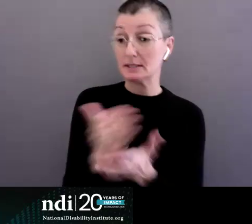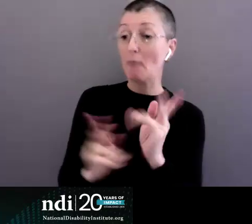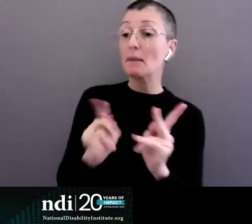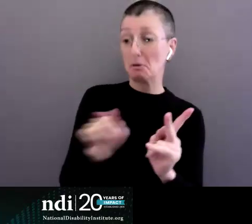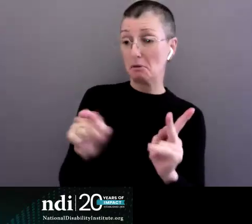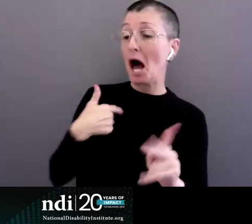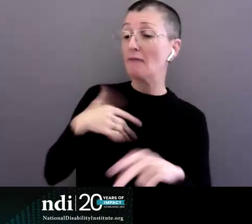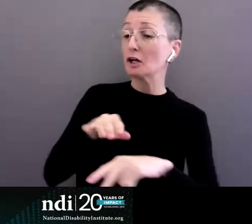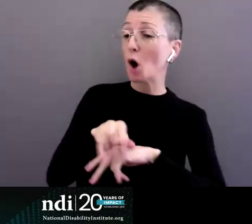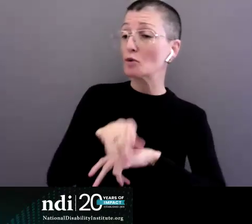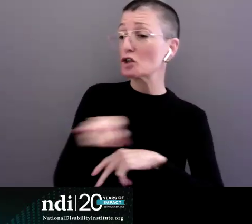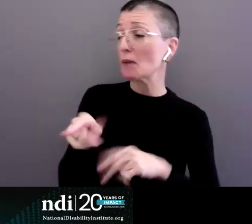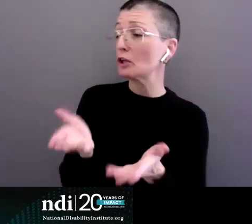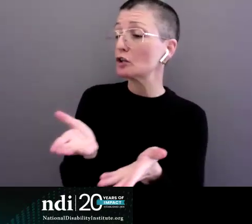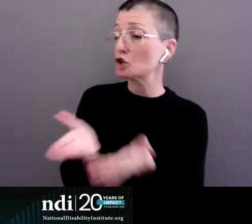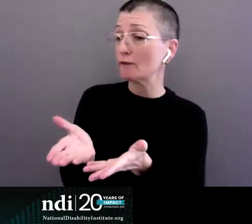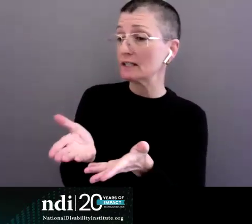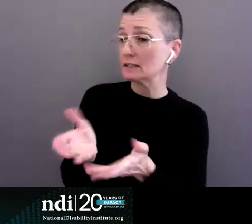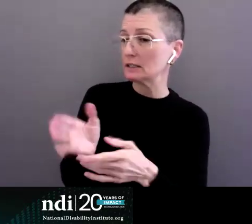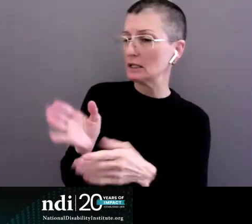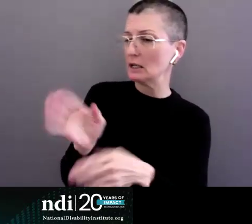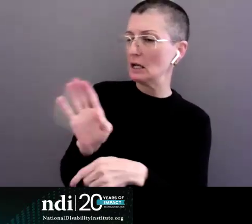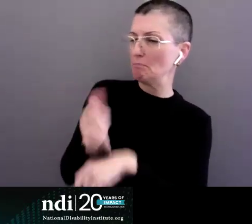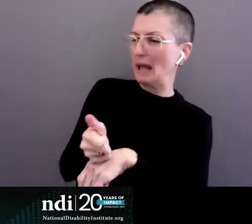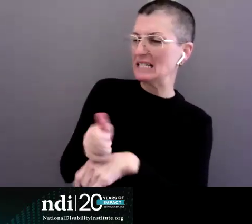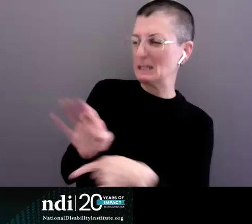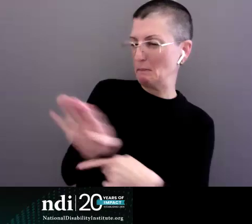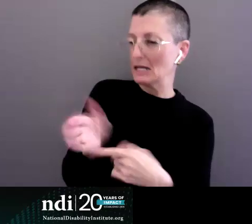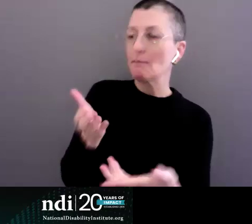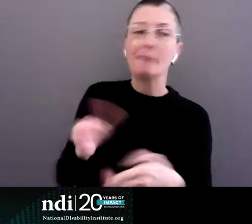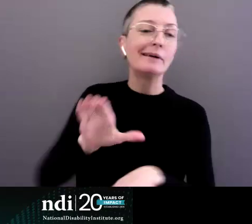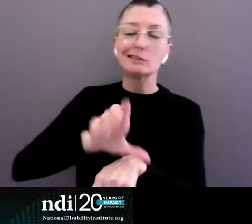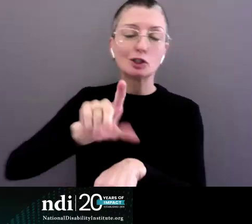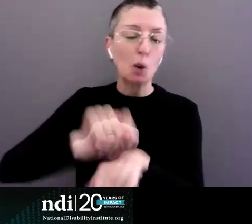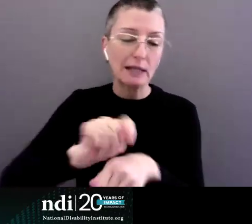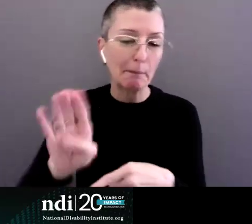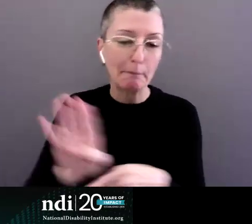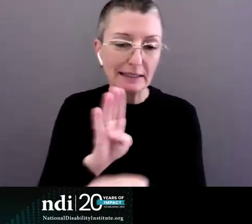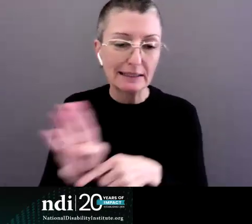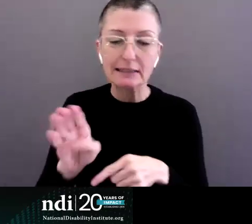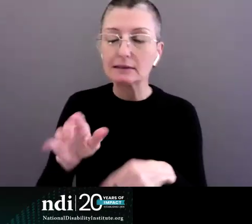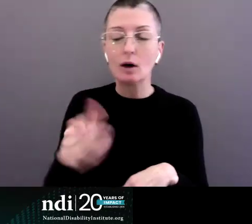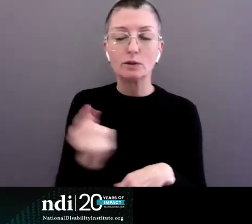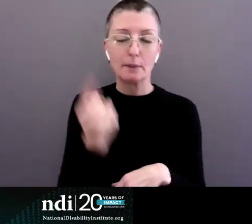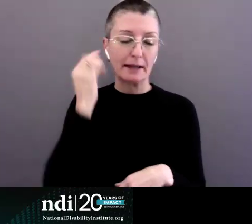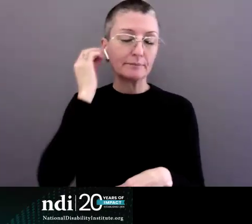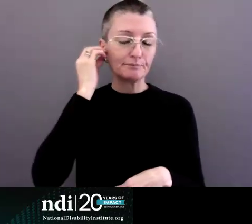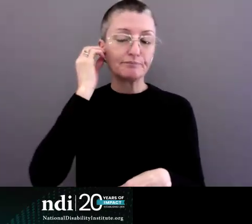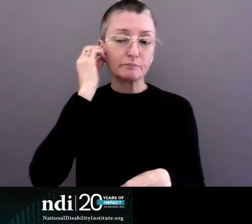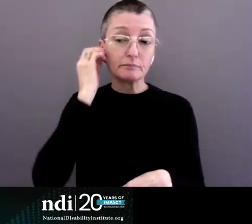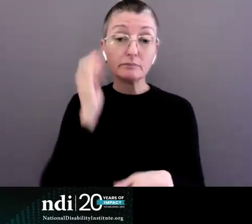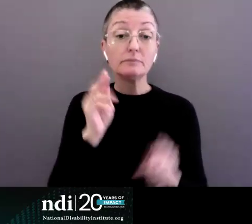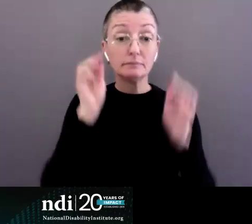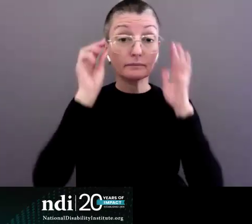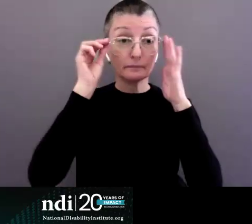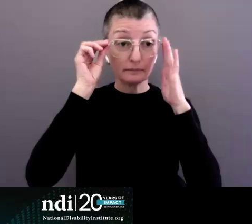so maybe they were trying to do some type of consulting, maybe with another business, Nikki, and they have